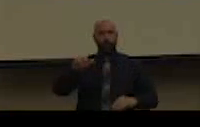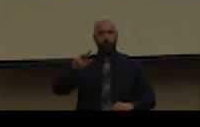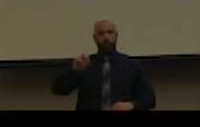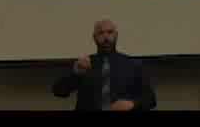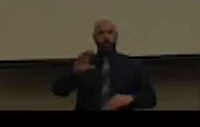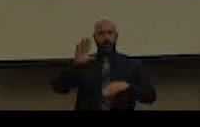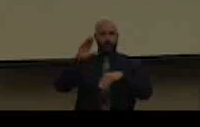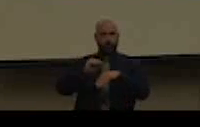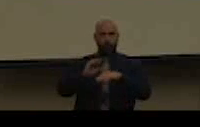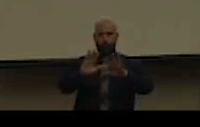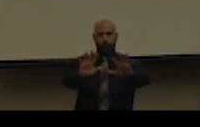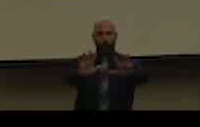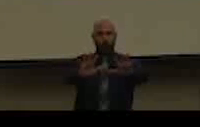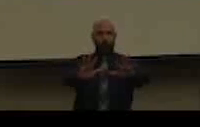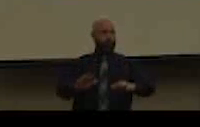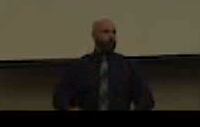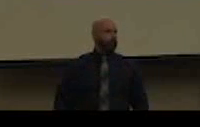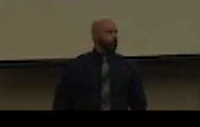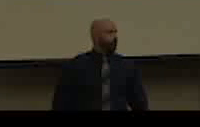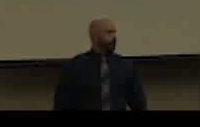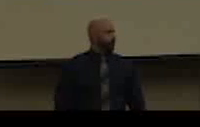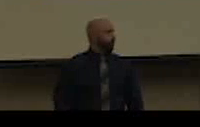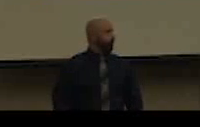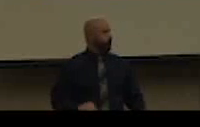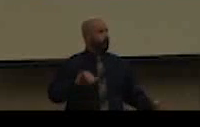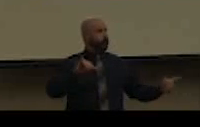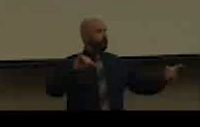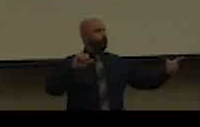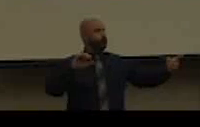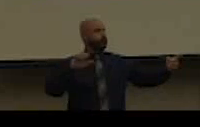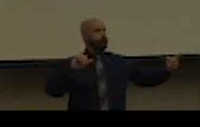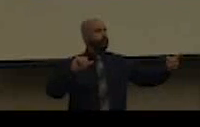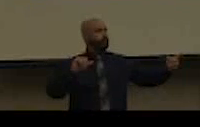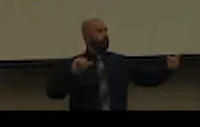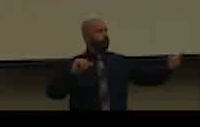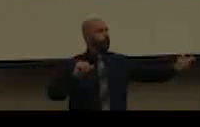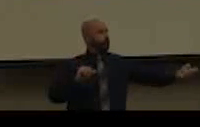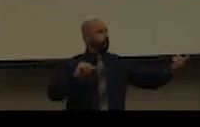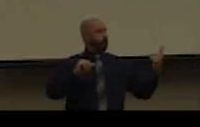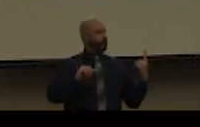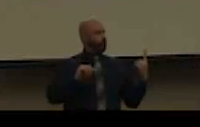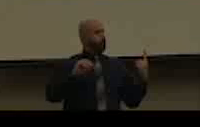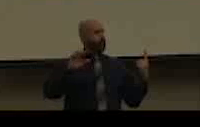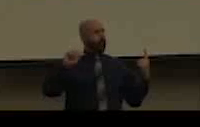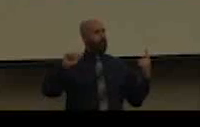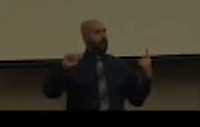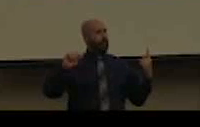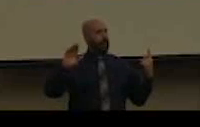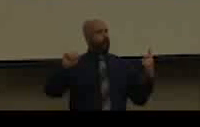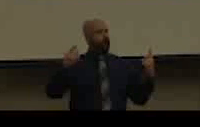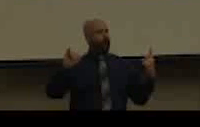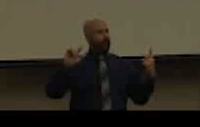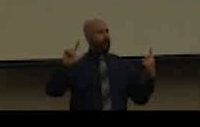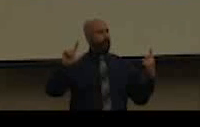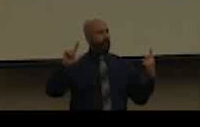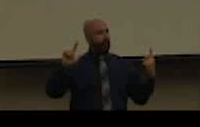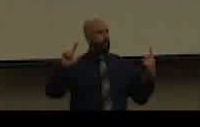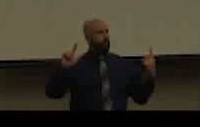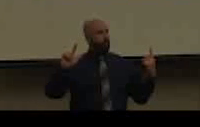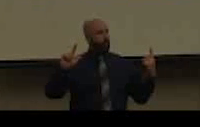Jessica, can I ask a question? This is Abigail from Trinity Lutheran Church. I represent Type 1 Center, I think, and 2 on this committee.